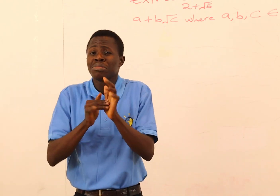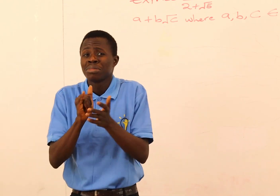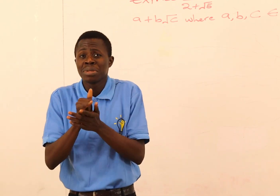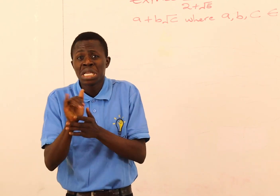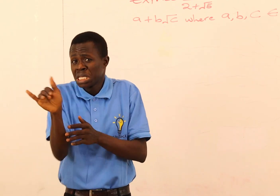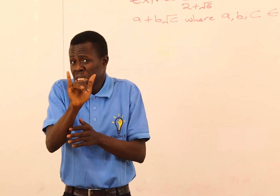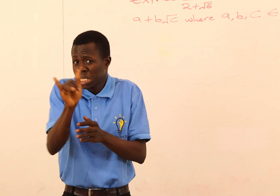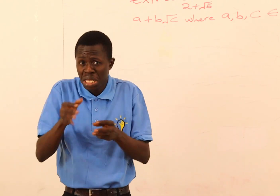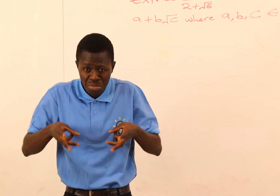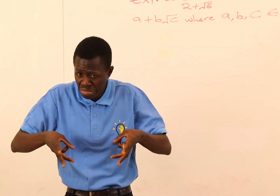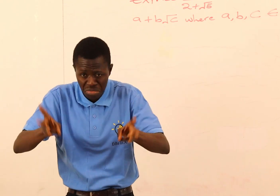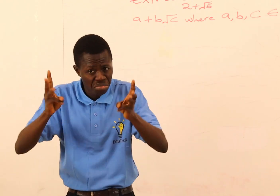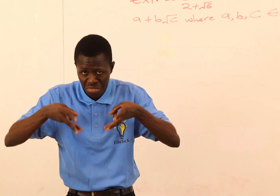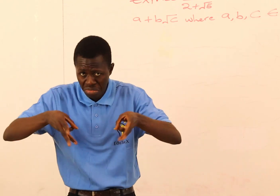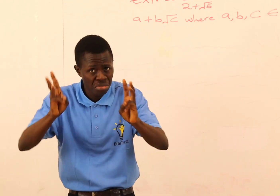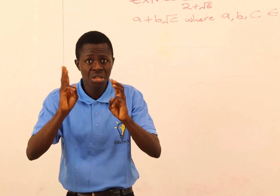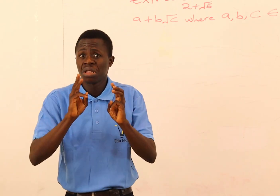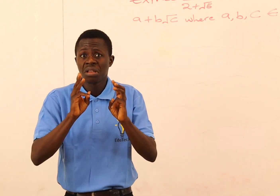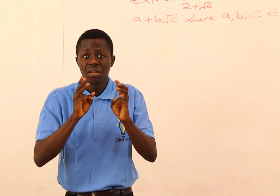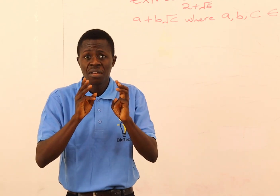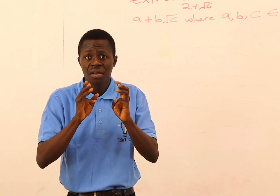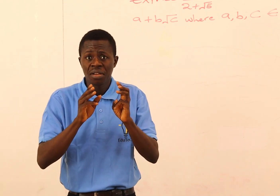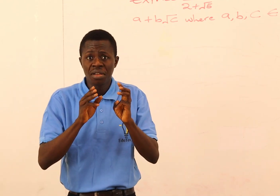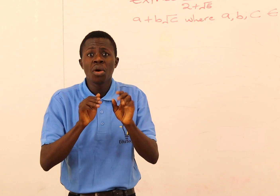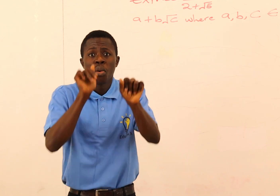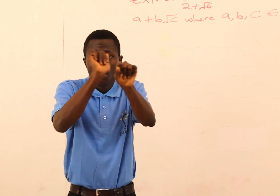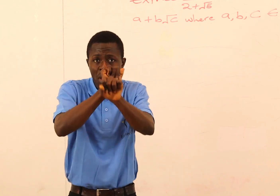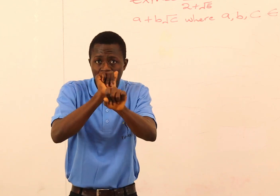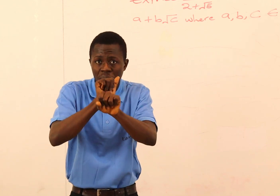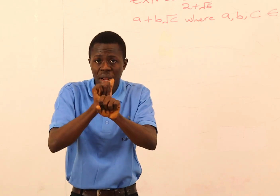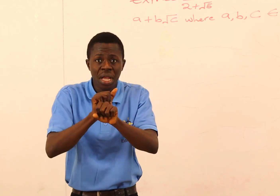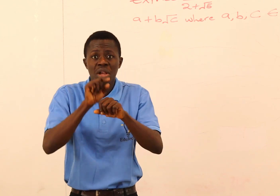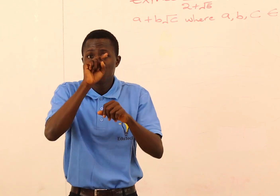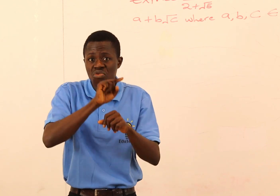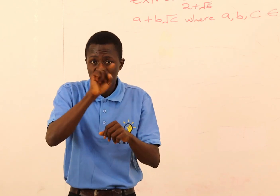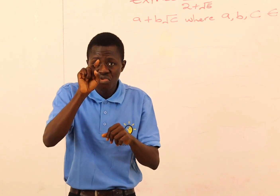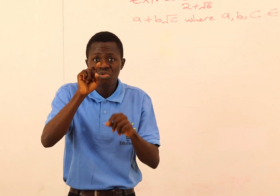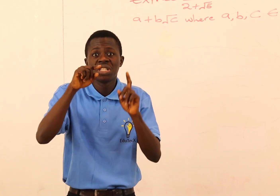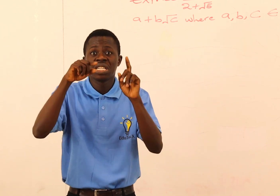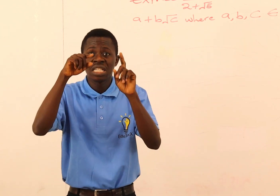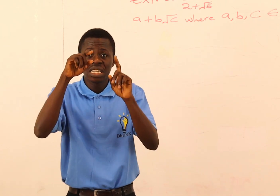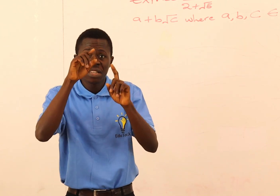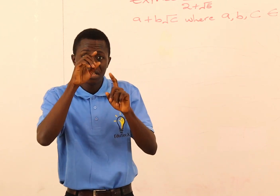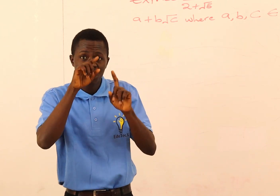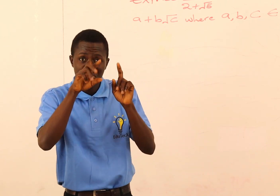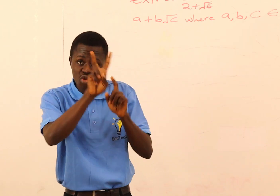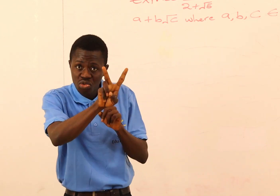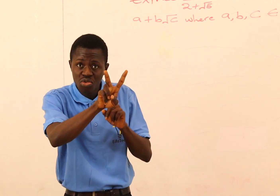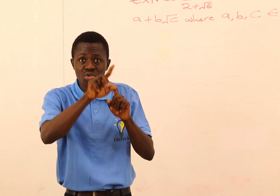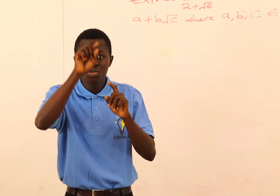root of c. So we are going to use the same method, the same ways as we